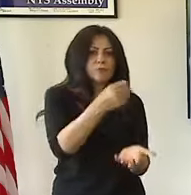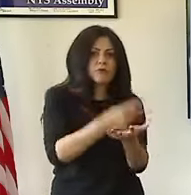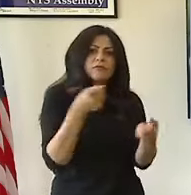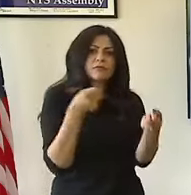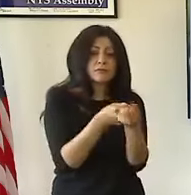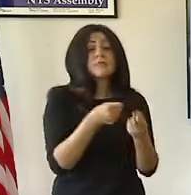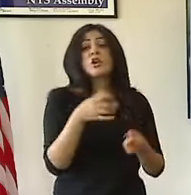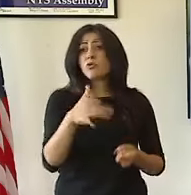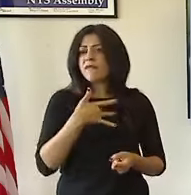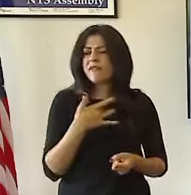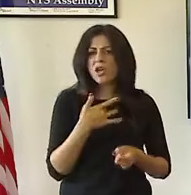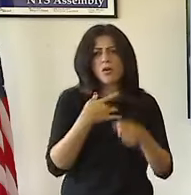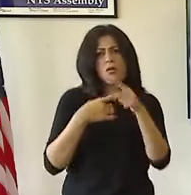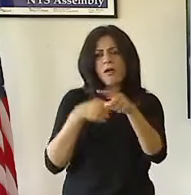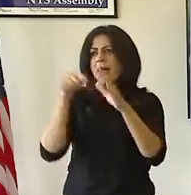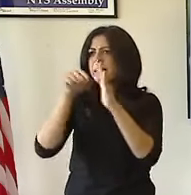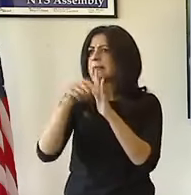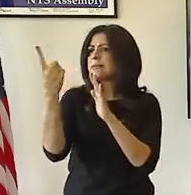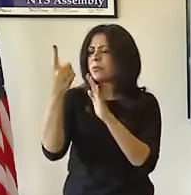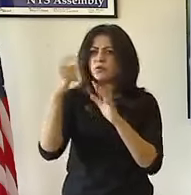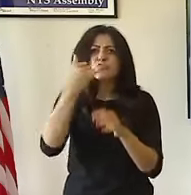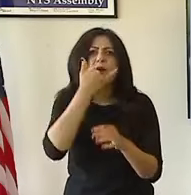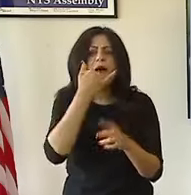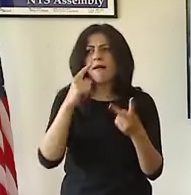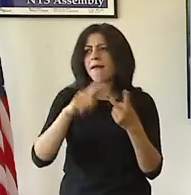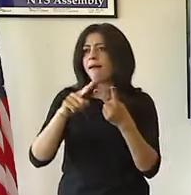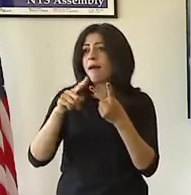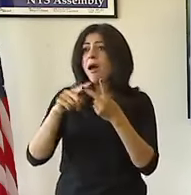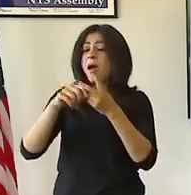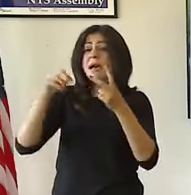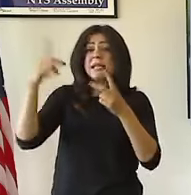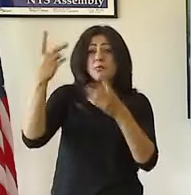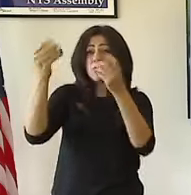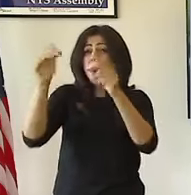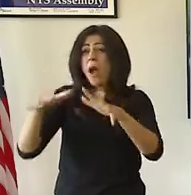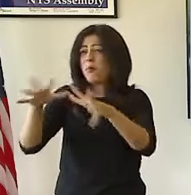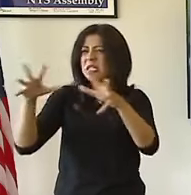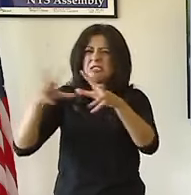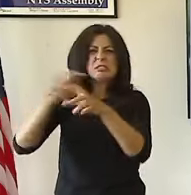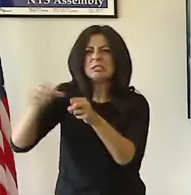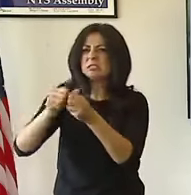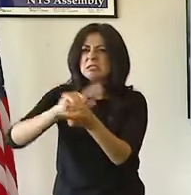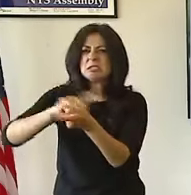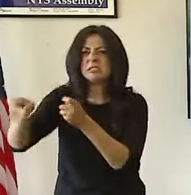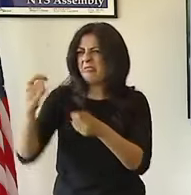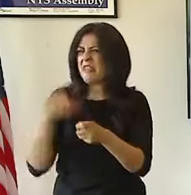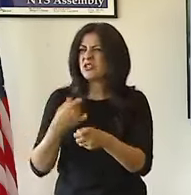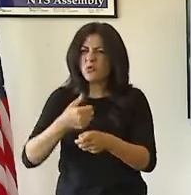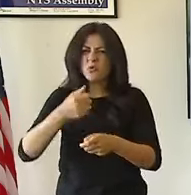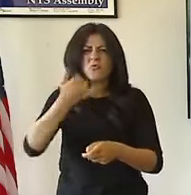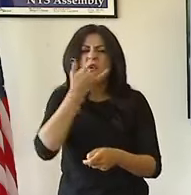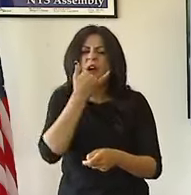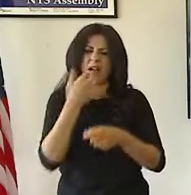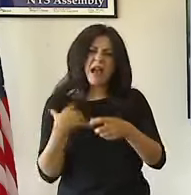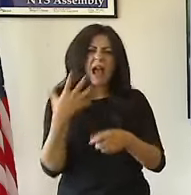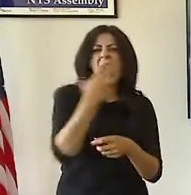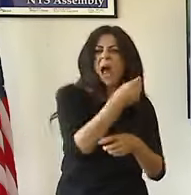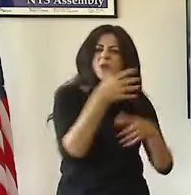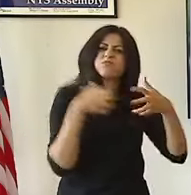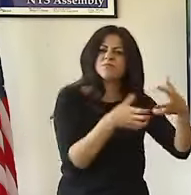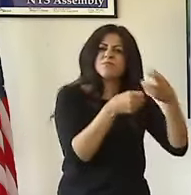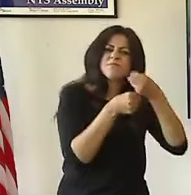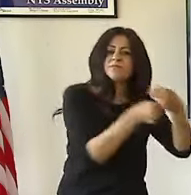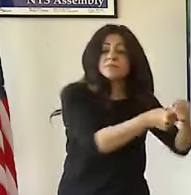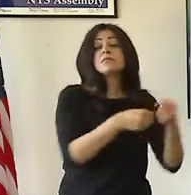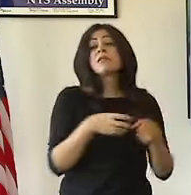someone else's life or to damage someone else's property. And we have good and decent men and women in law enforcement who are struggling every day to do their